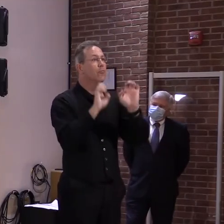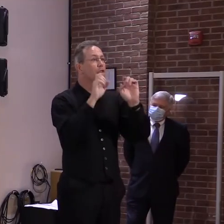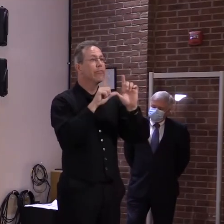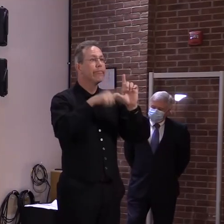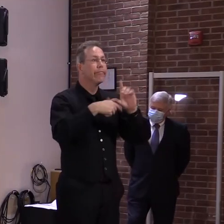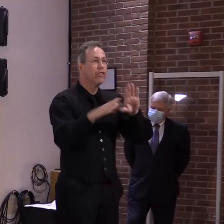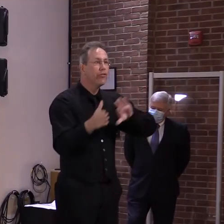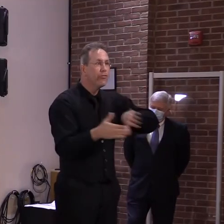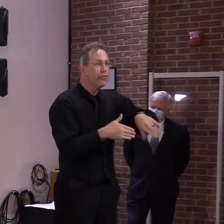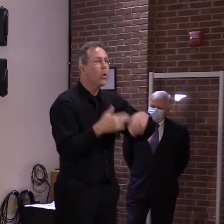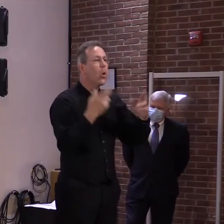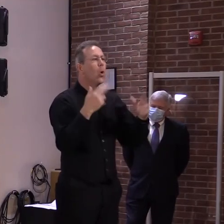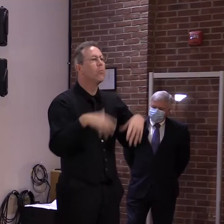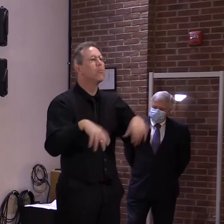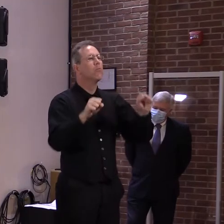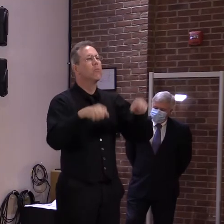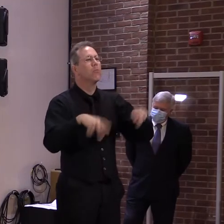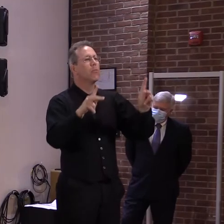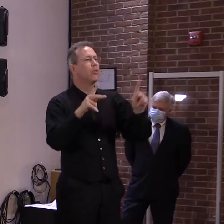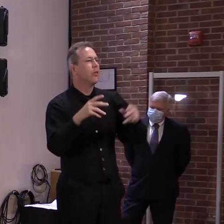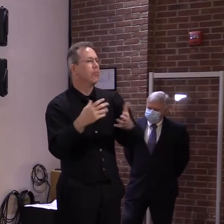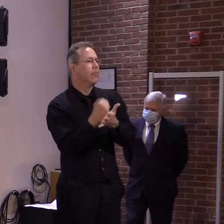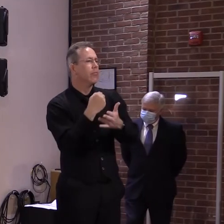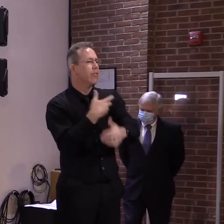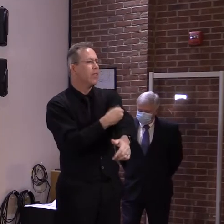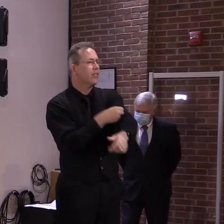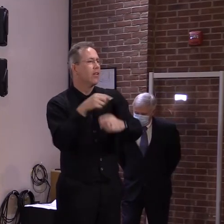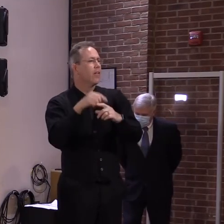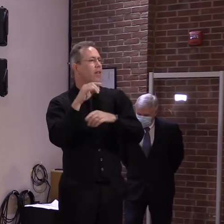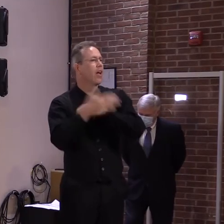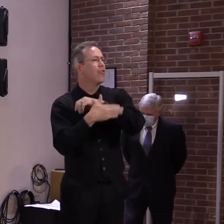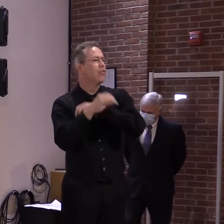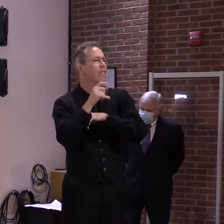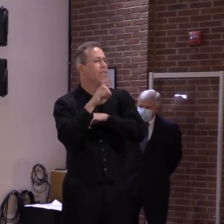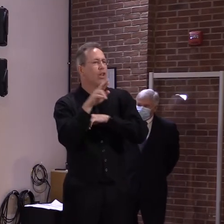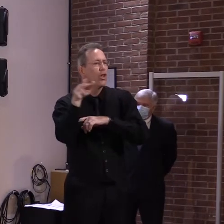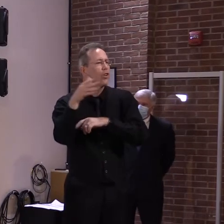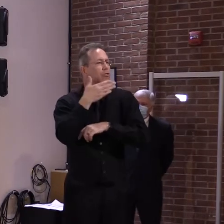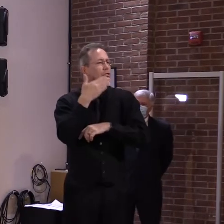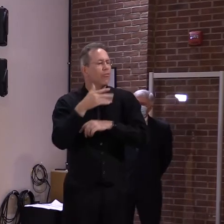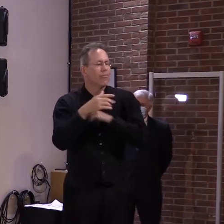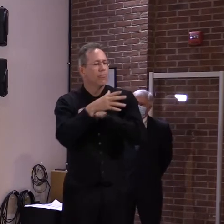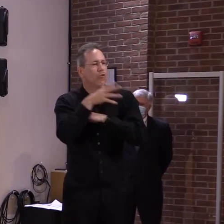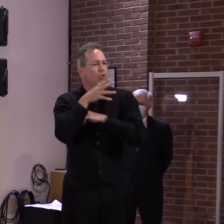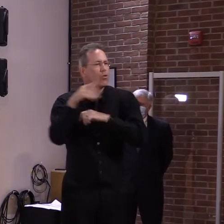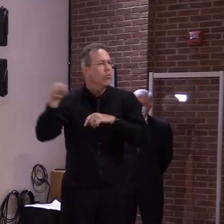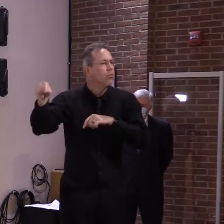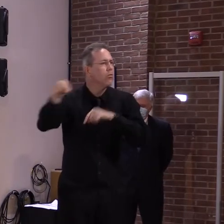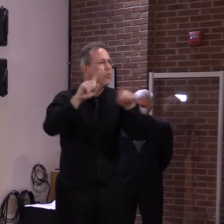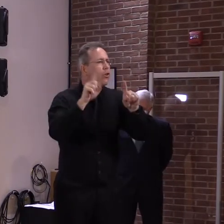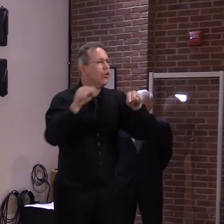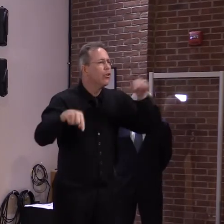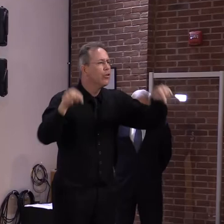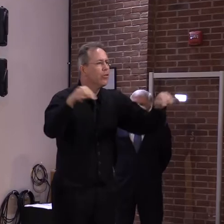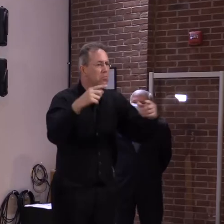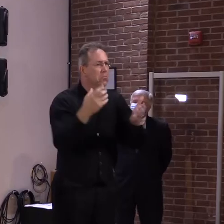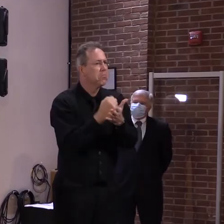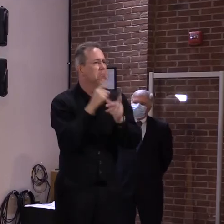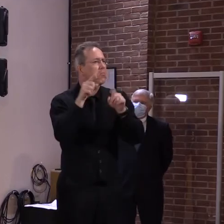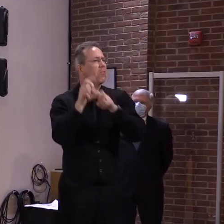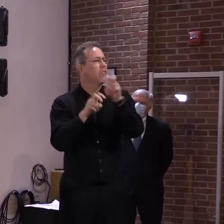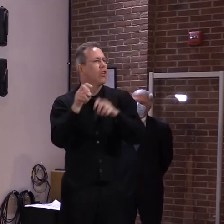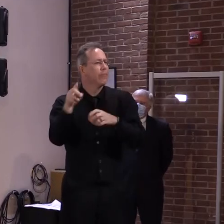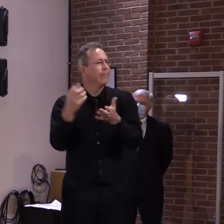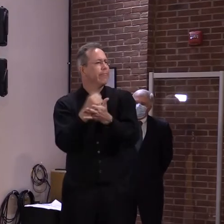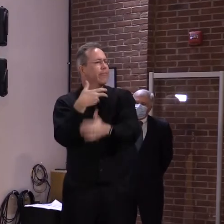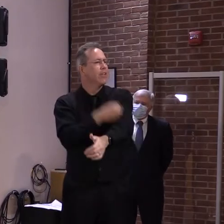that we're seeing that need some help. And I talked about trying to find a way